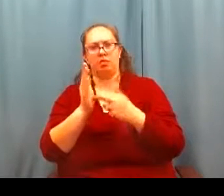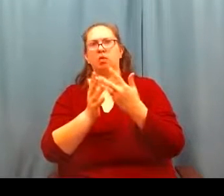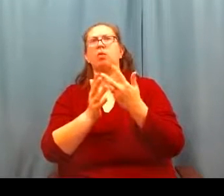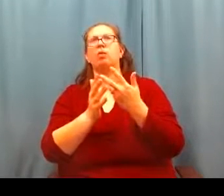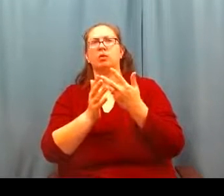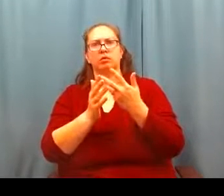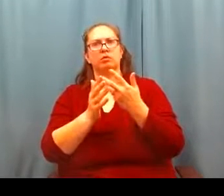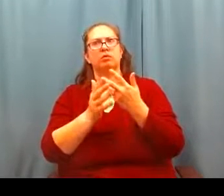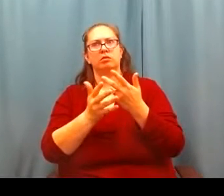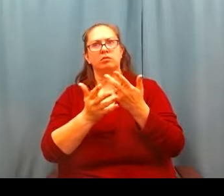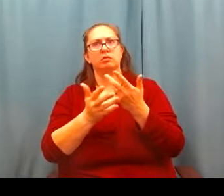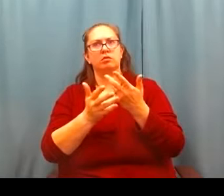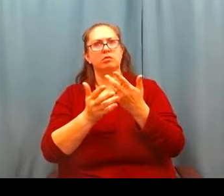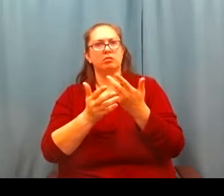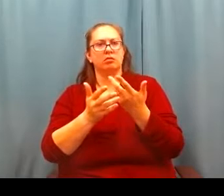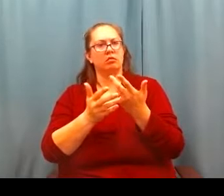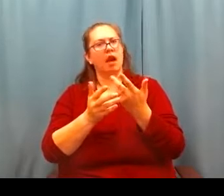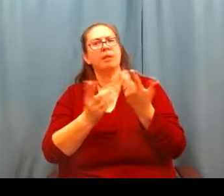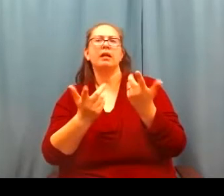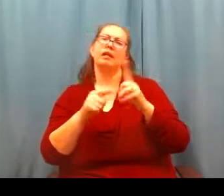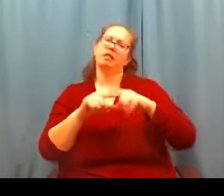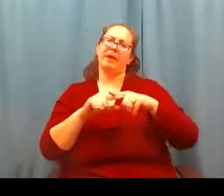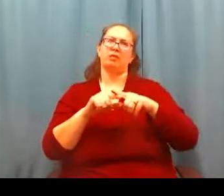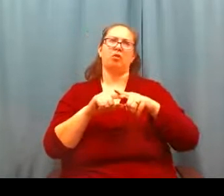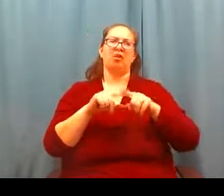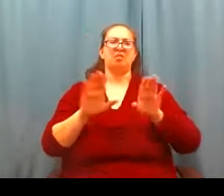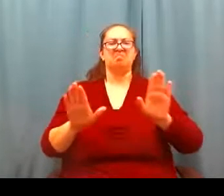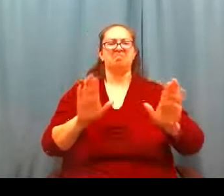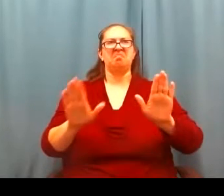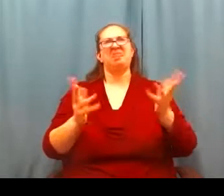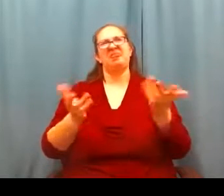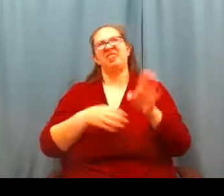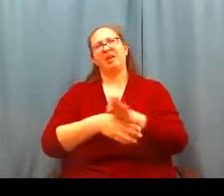apply to their particular business.